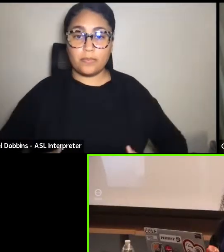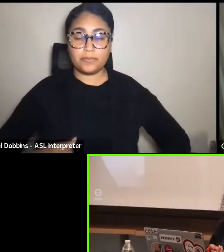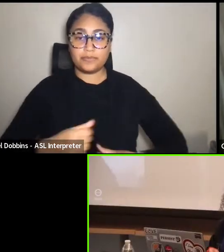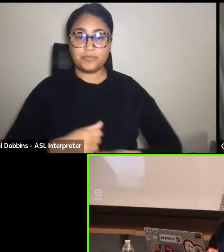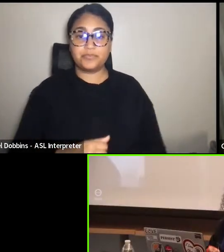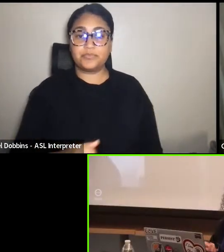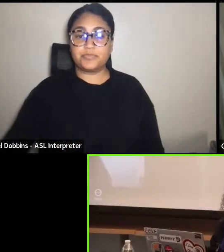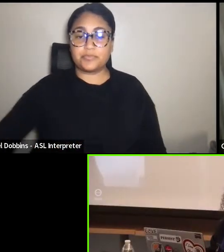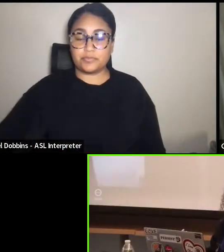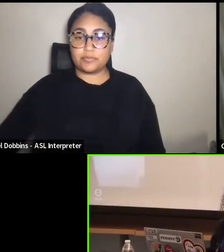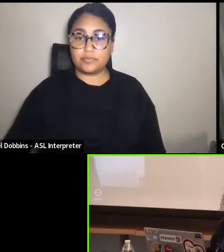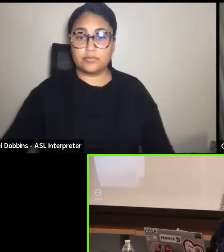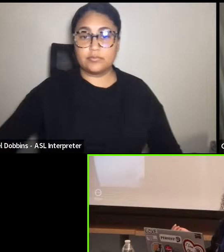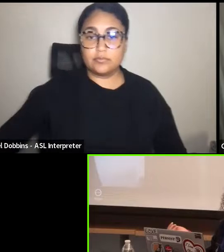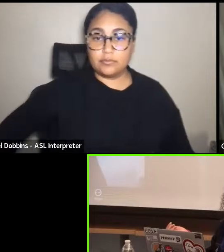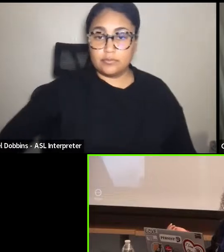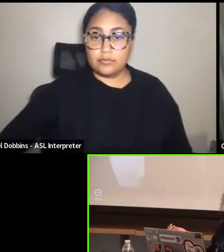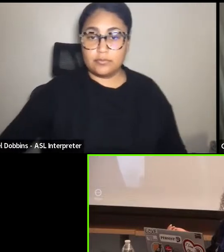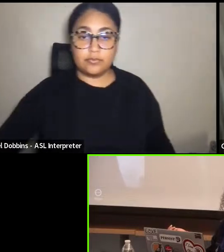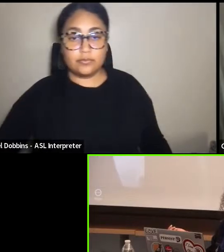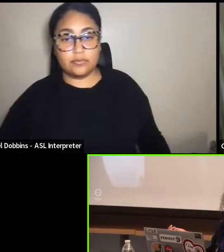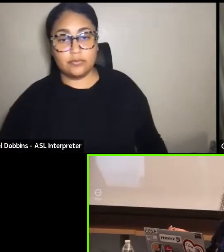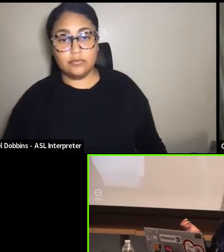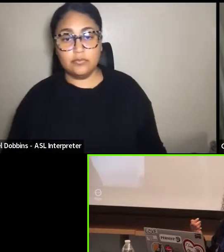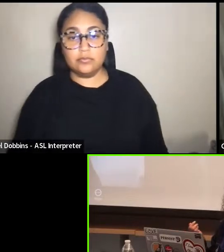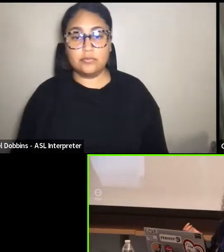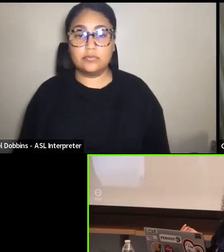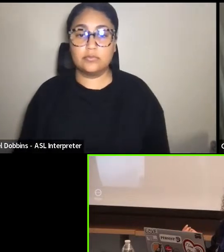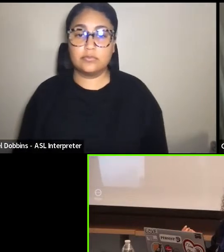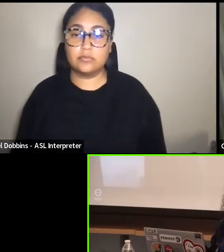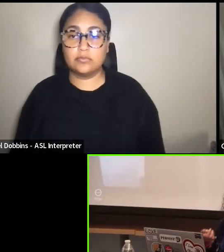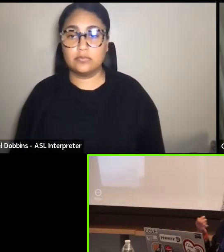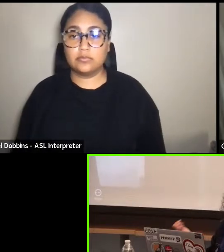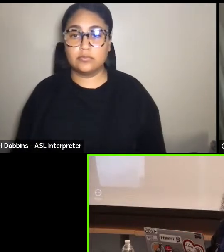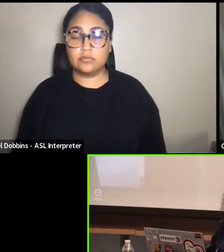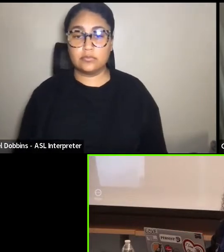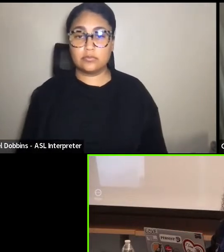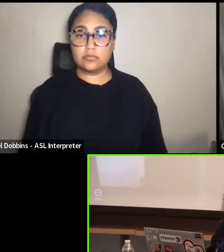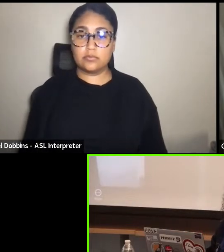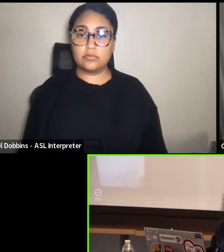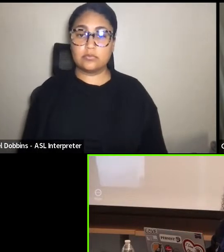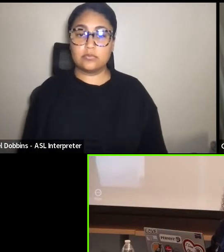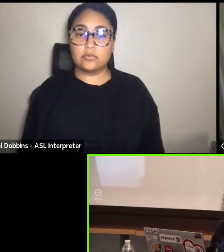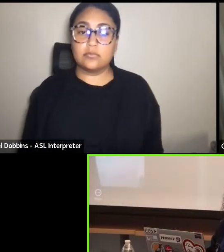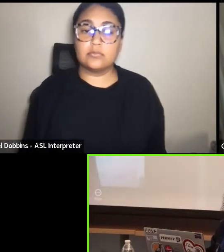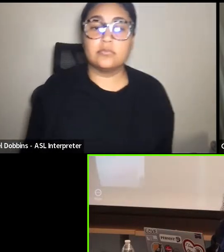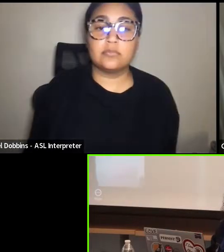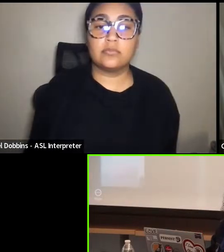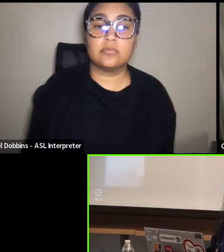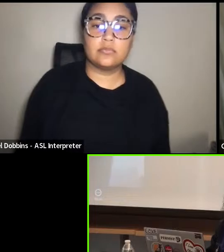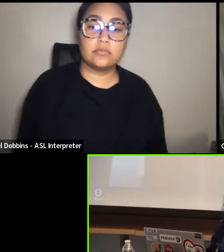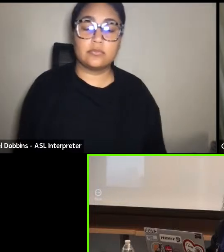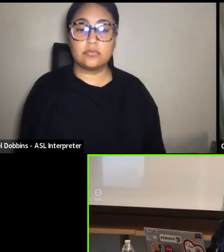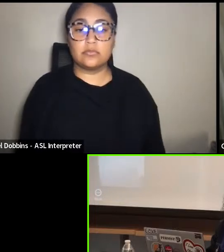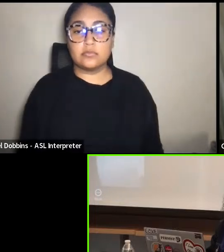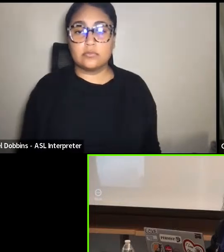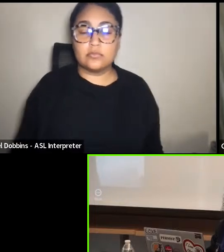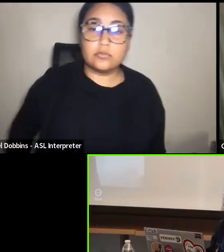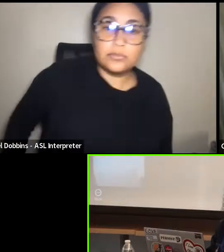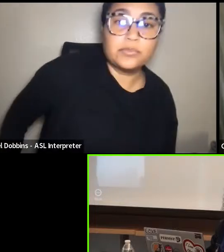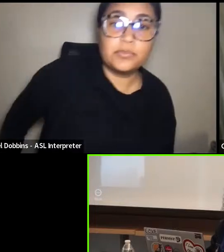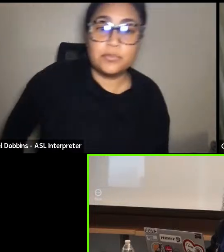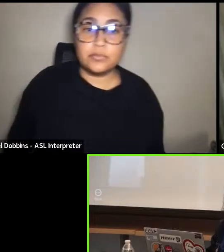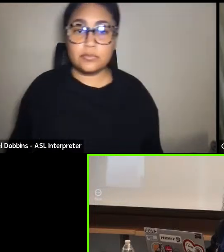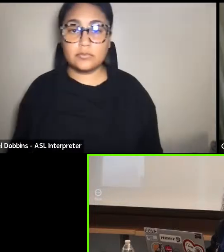with Richard earlier about how one of a friend of mine, her friend is a